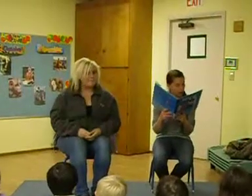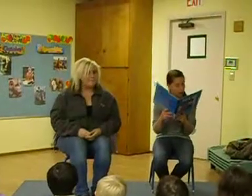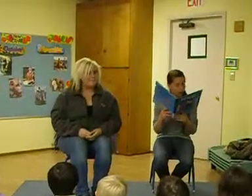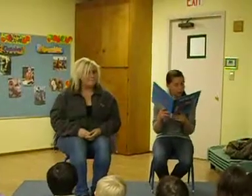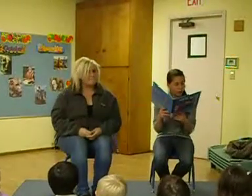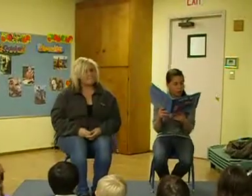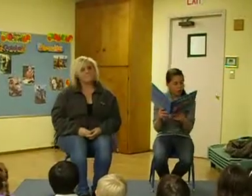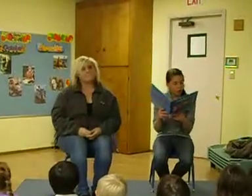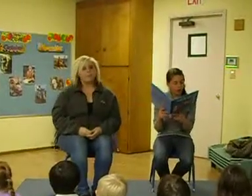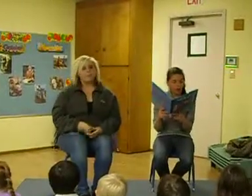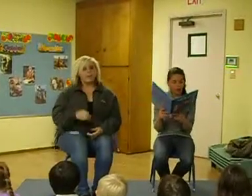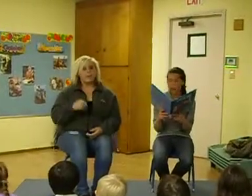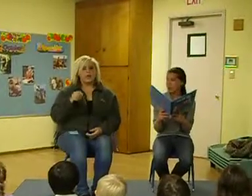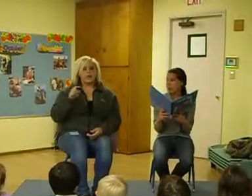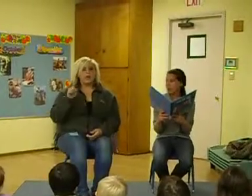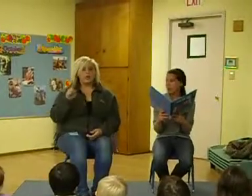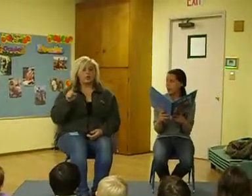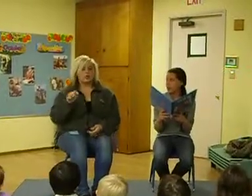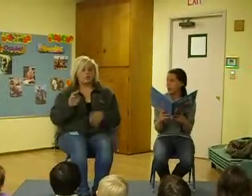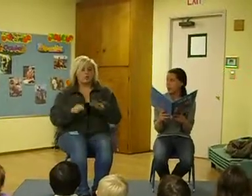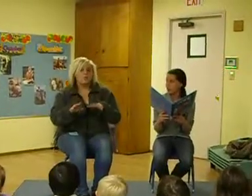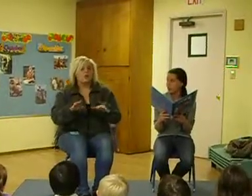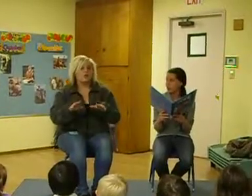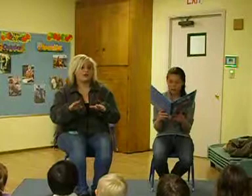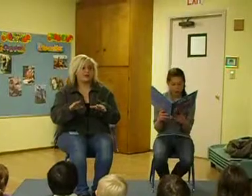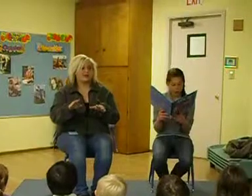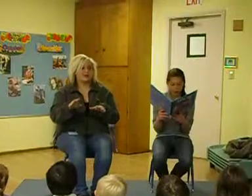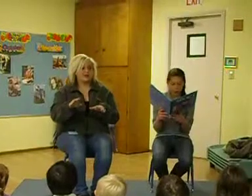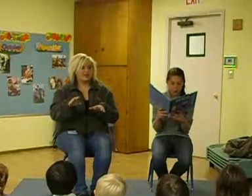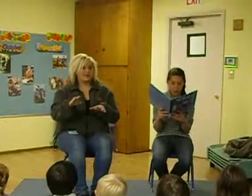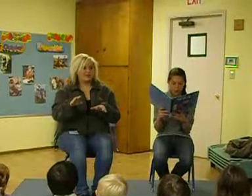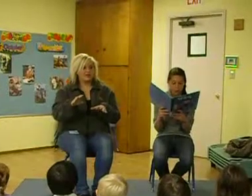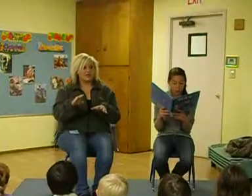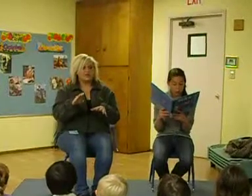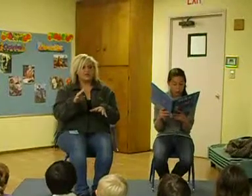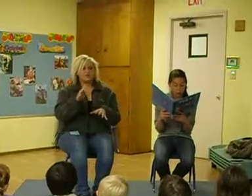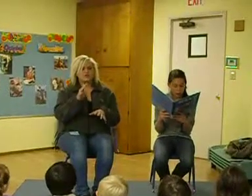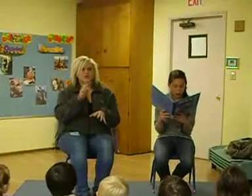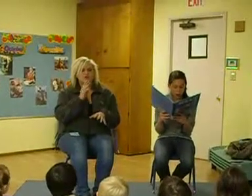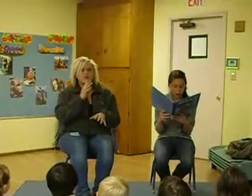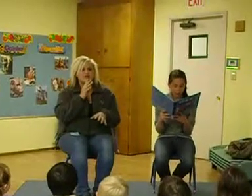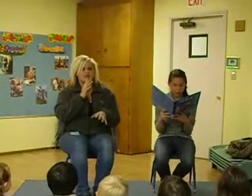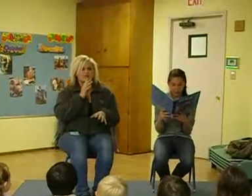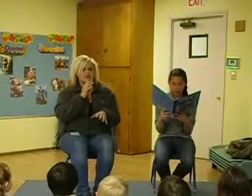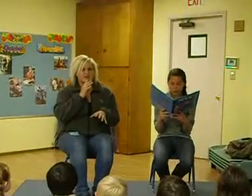You can walk already, said Max's dad. And you can talk already.